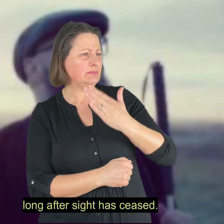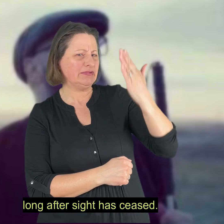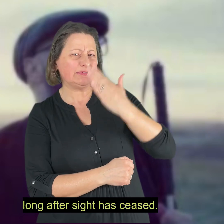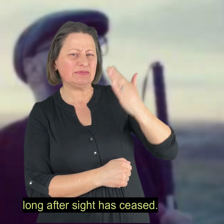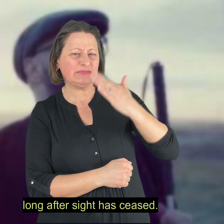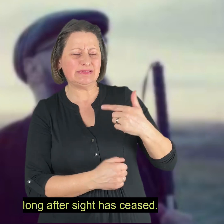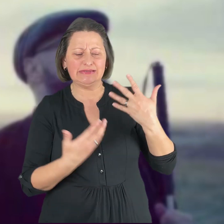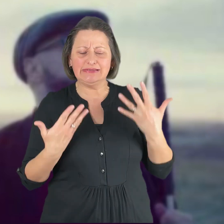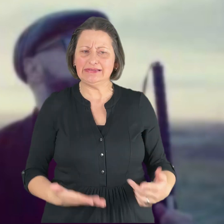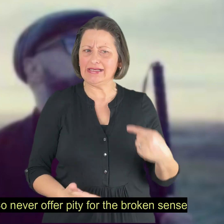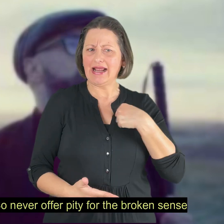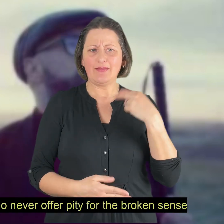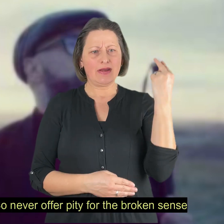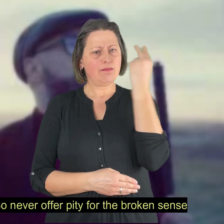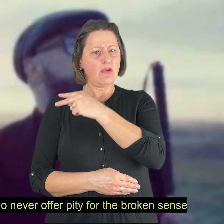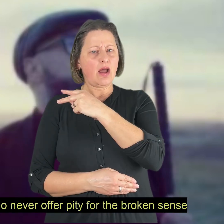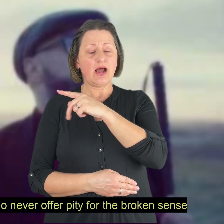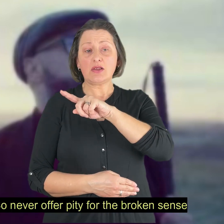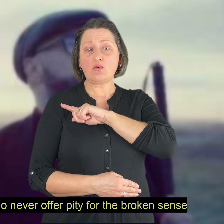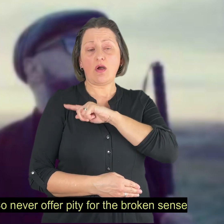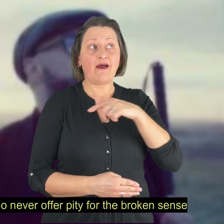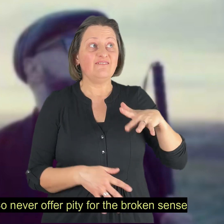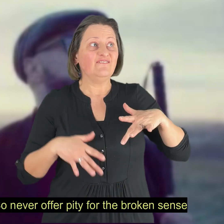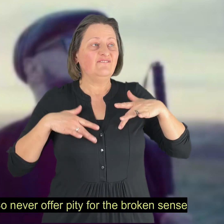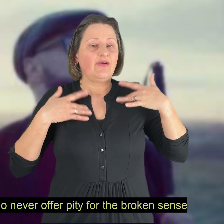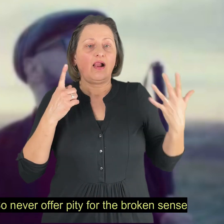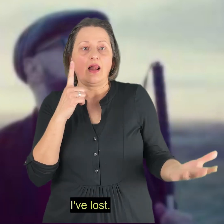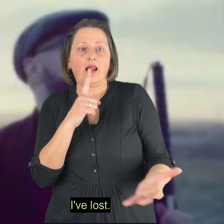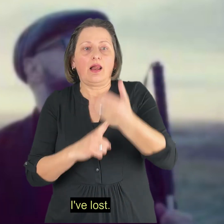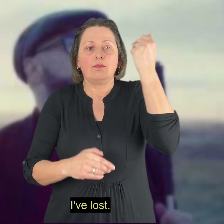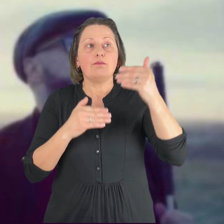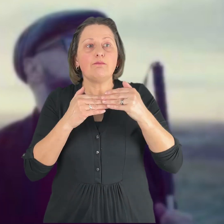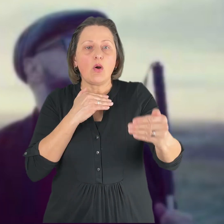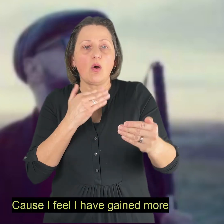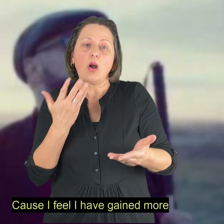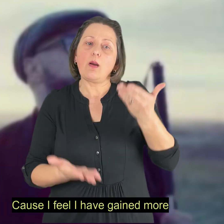after sight has ceased. So never offer pity for the broken sense I've